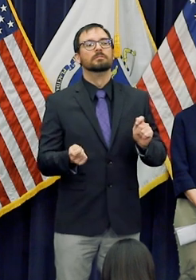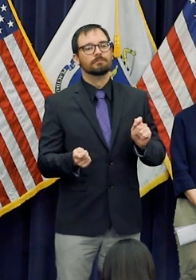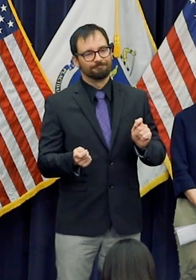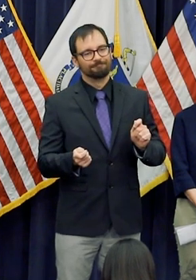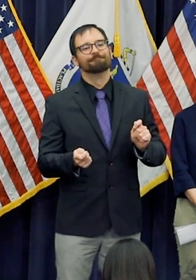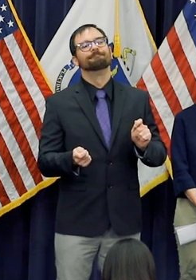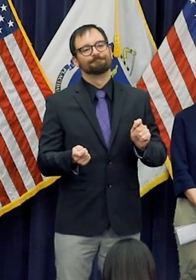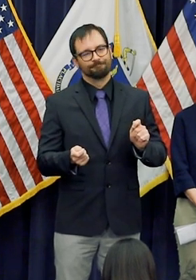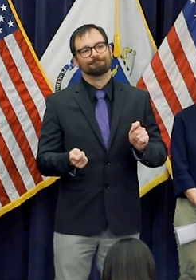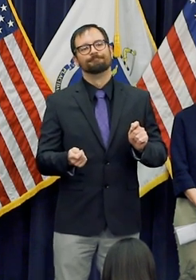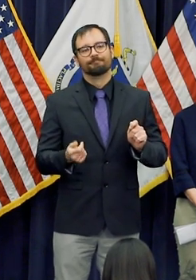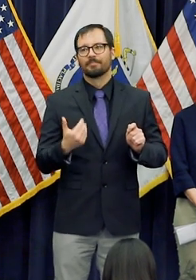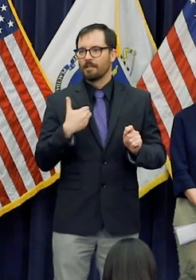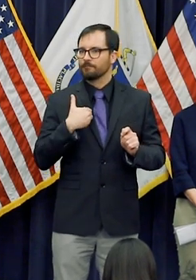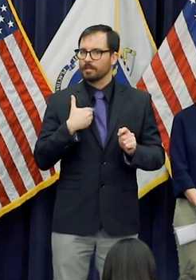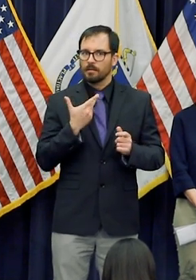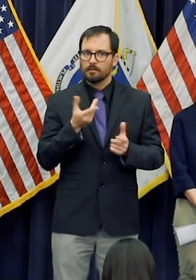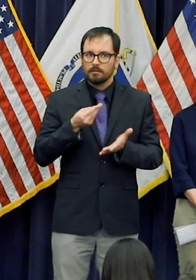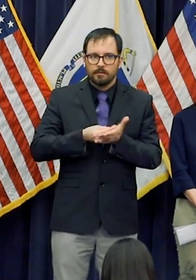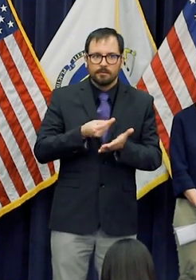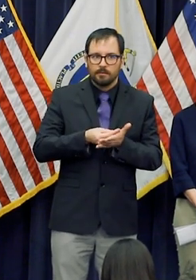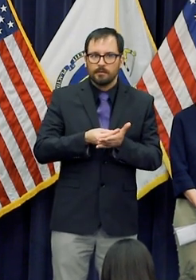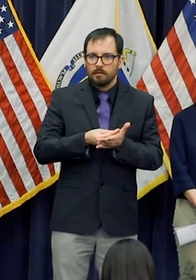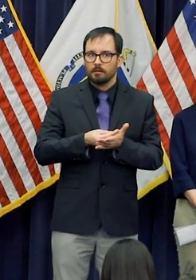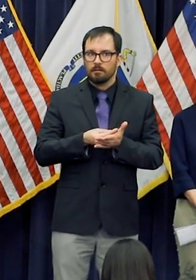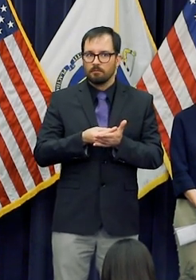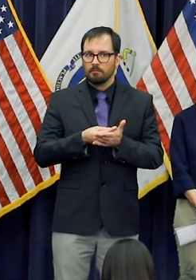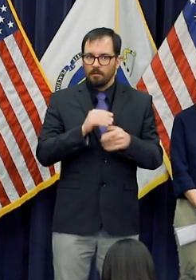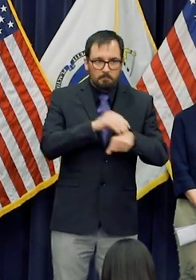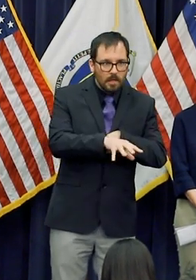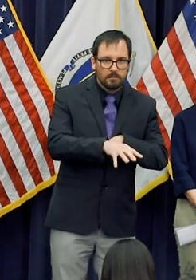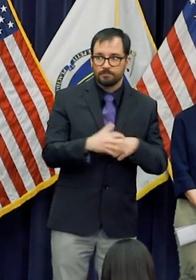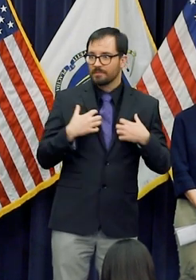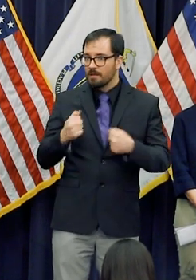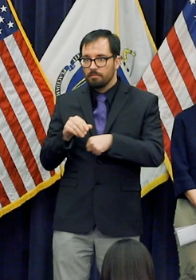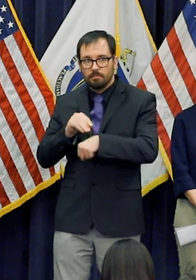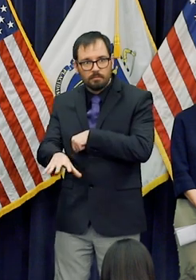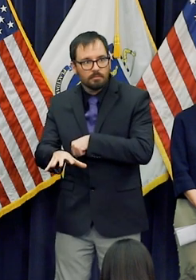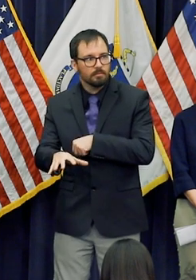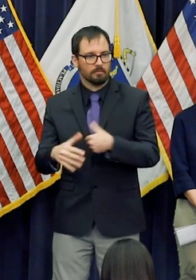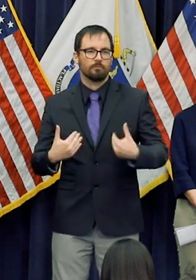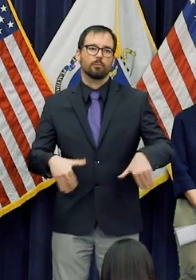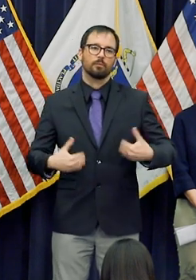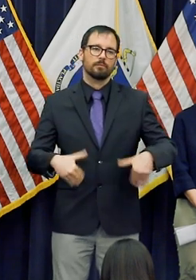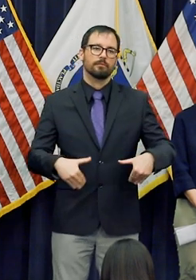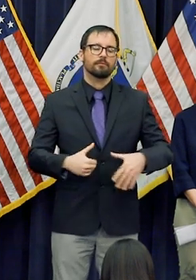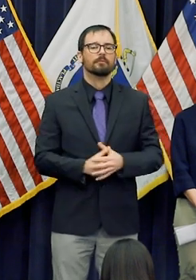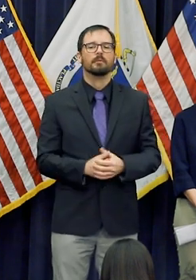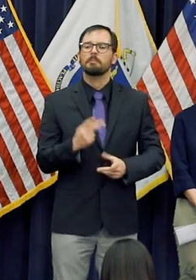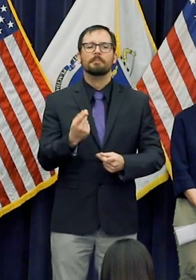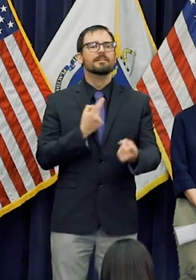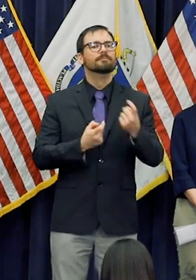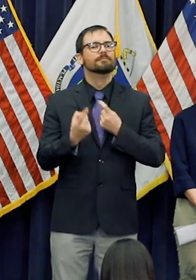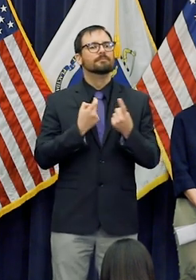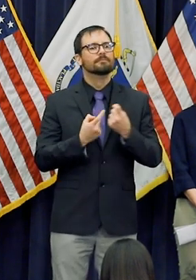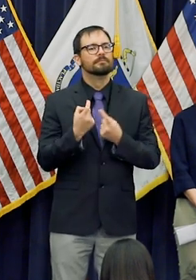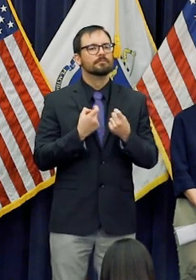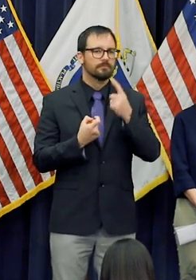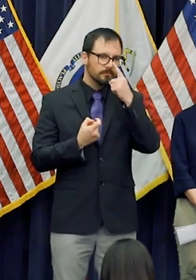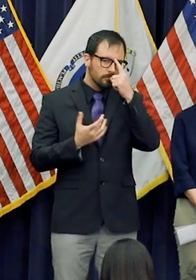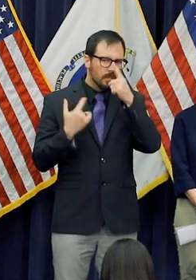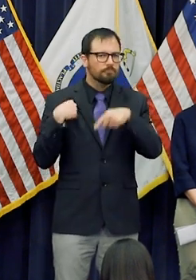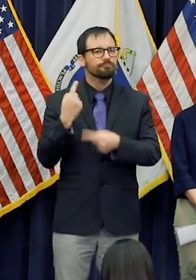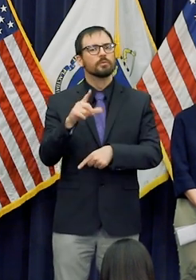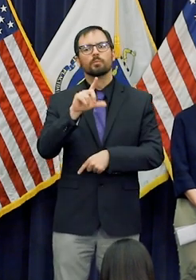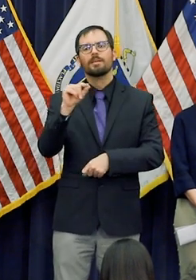them. When people ask me why I've spent almost 20 years of my professional career either working or serving in a volunteer